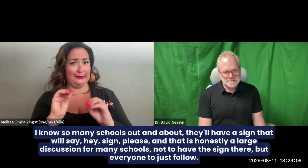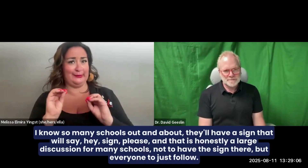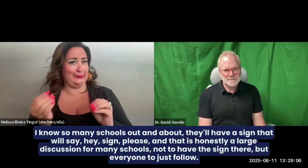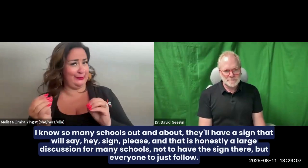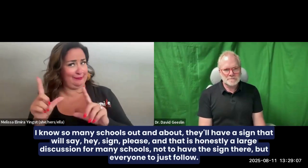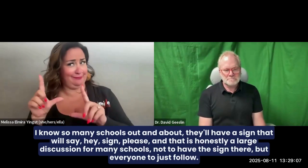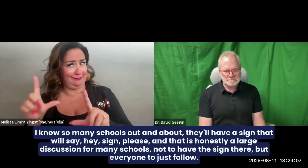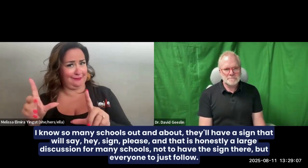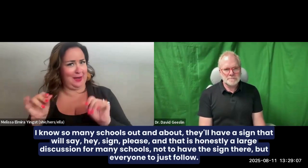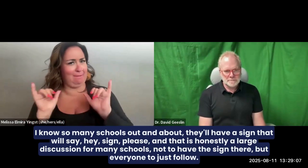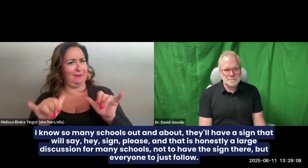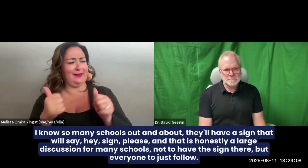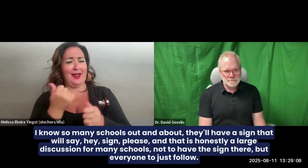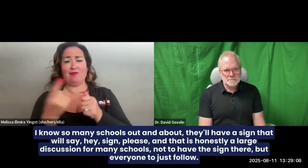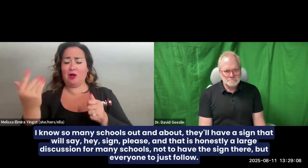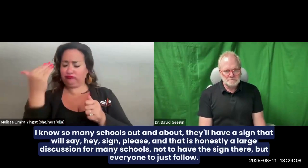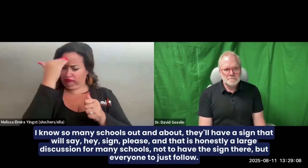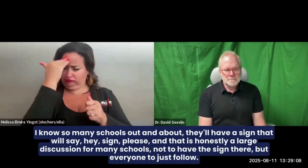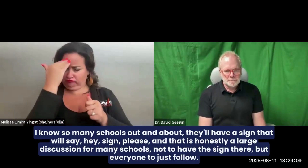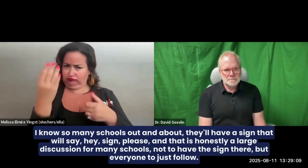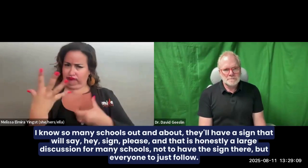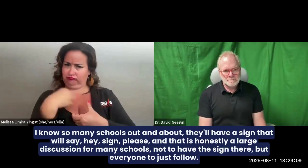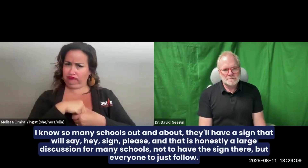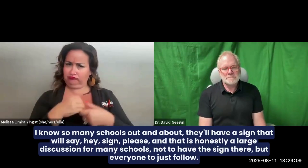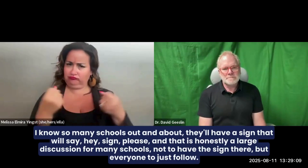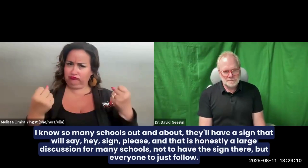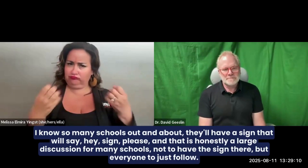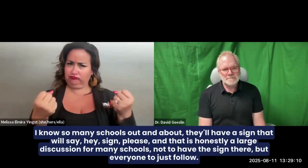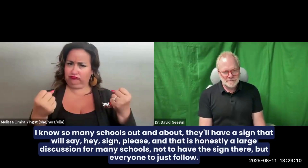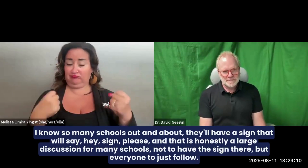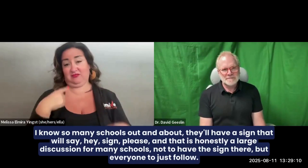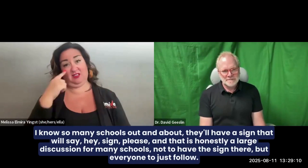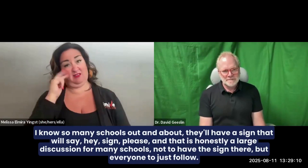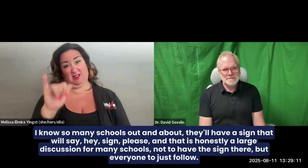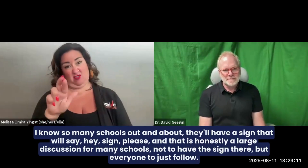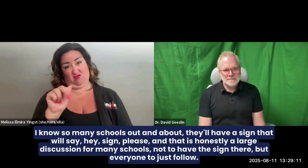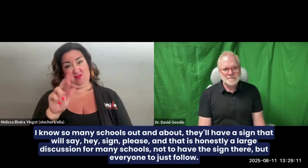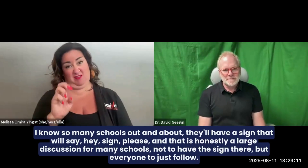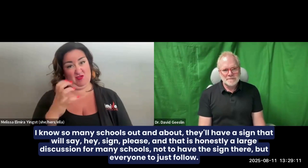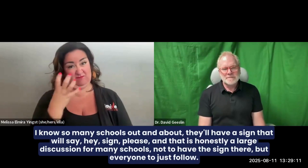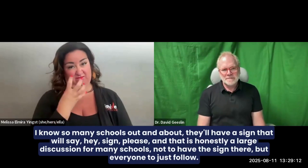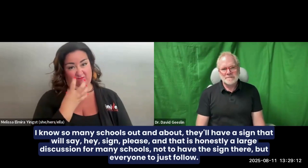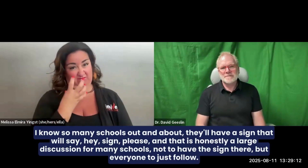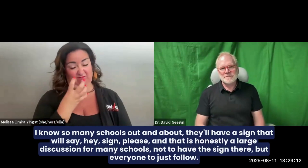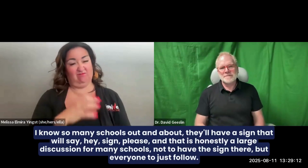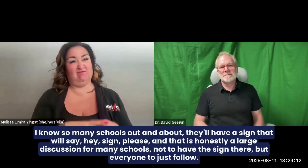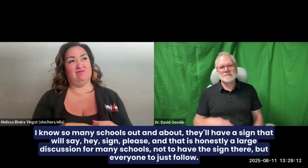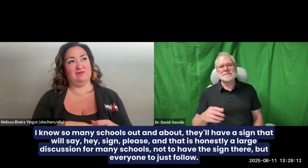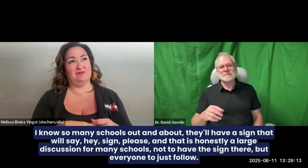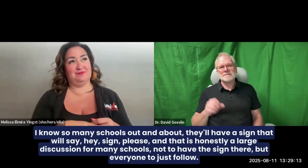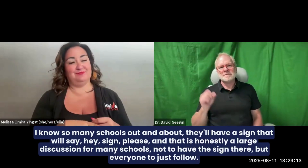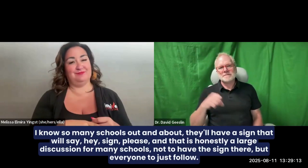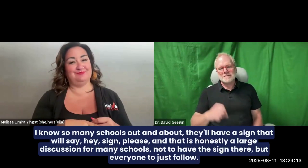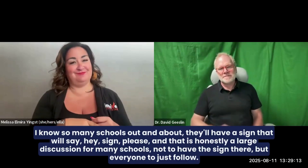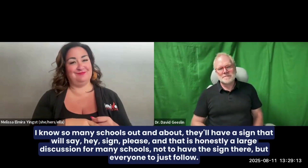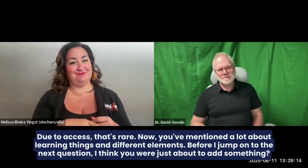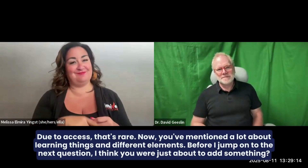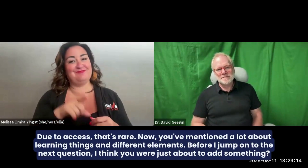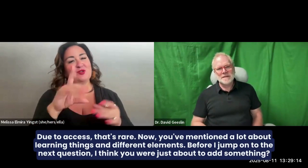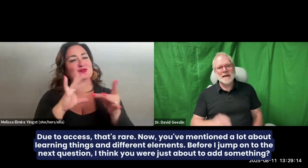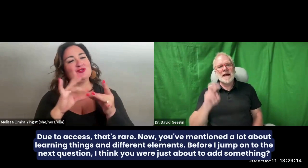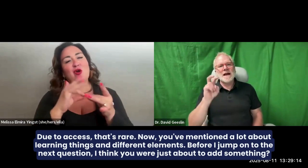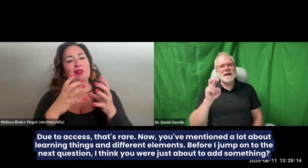that is honestly a large discussion for many schools, not to have the sign there, but everyone to just